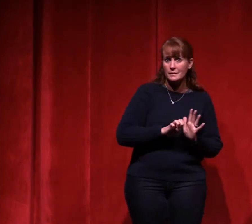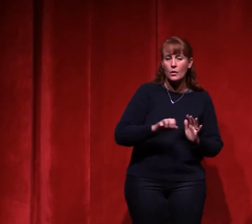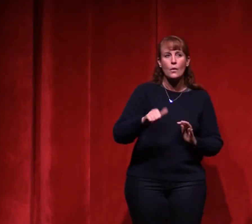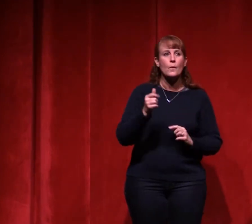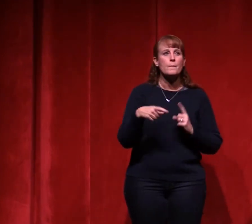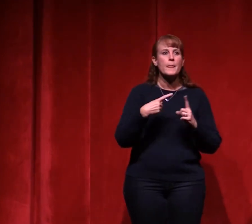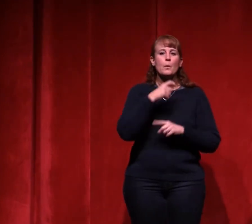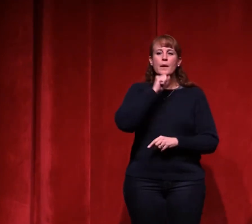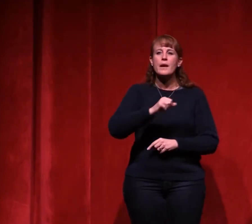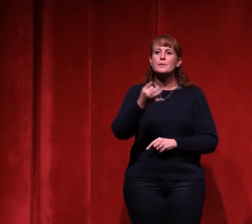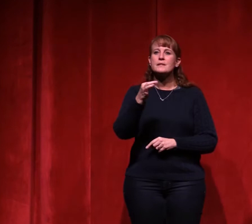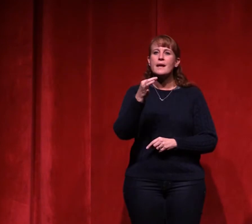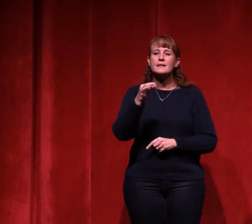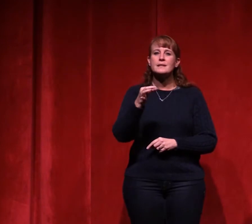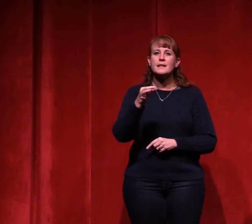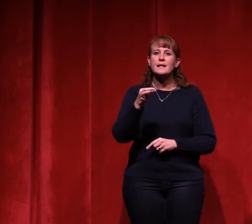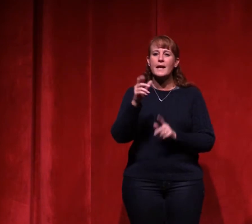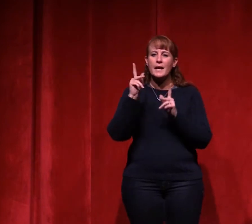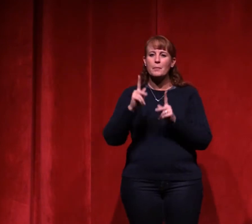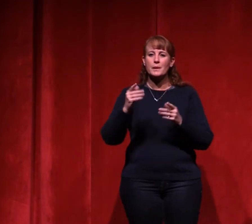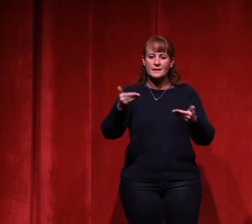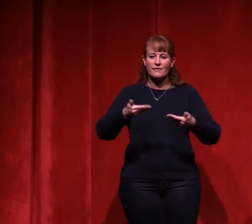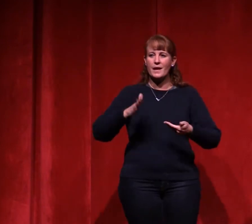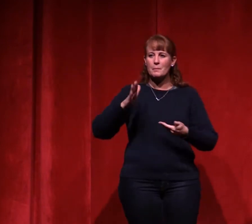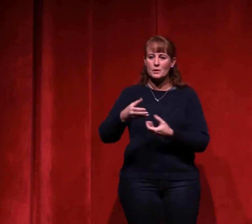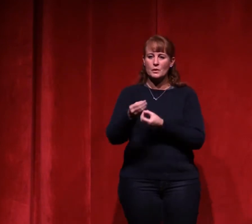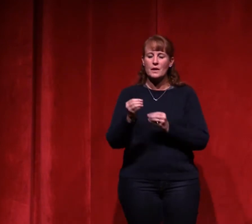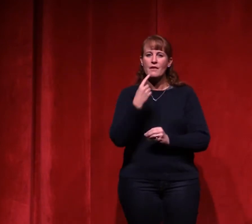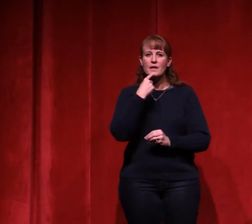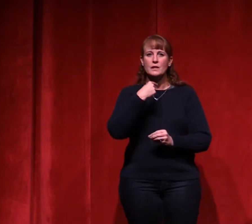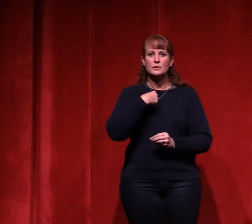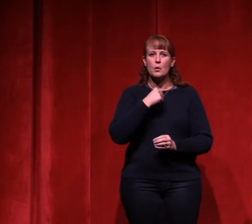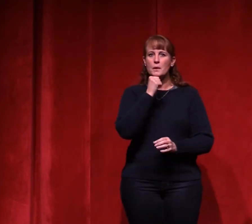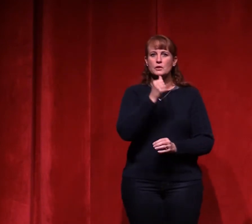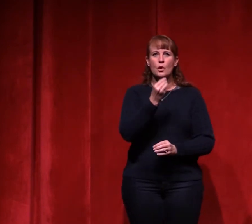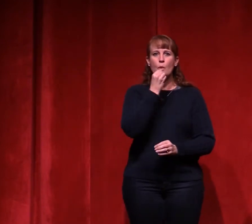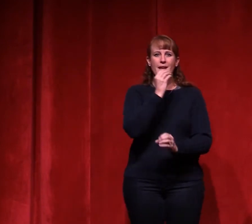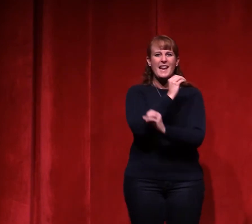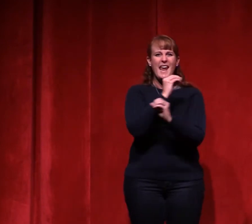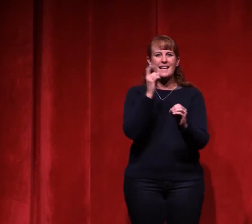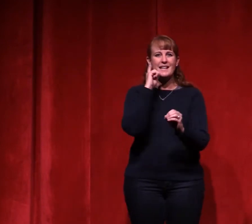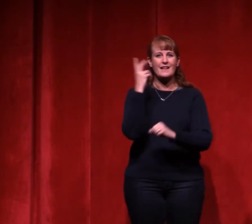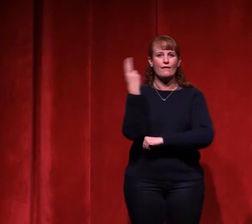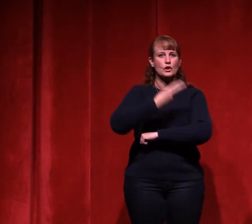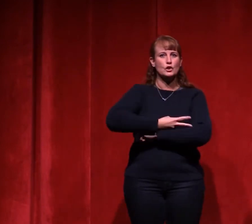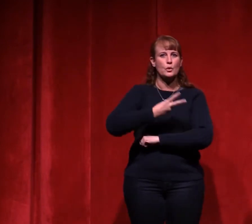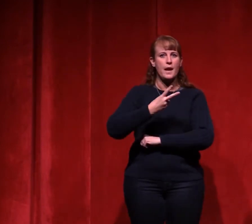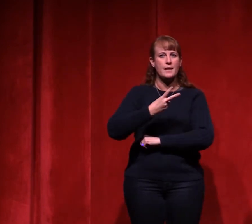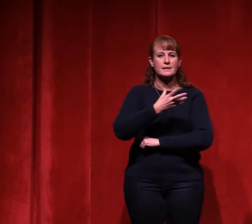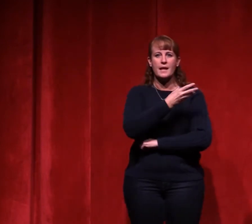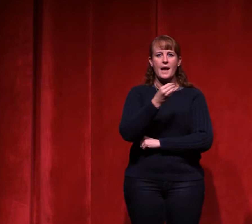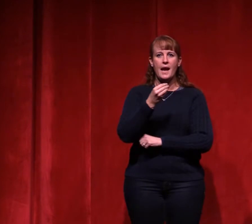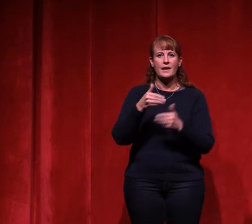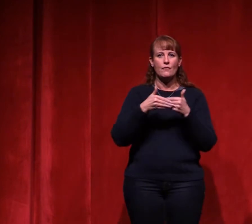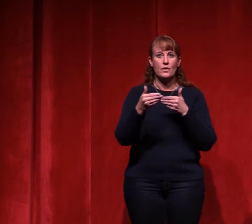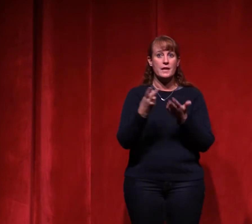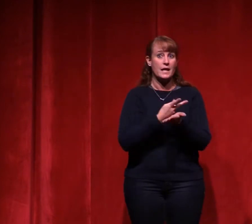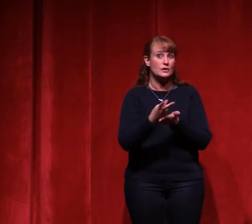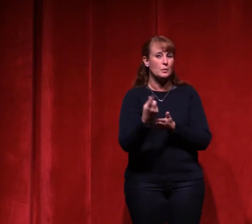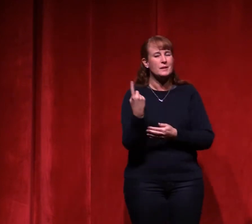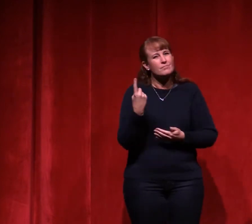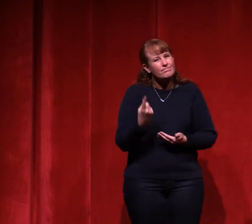Or when I was 19 and an agent invited me into his office and told me to not eat anything for the next 2 days, and over the next